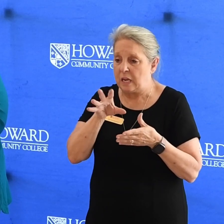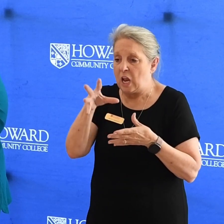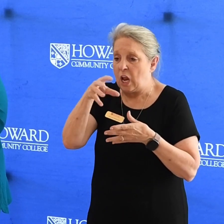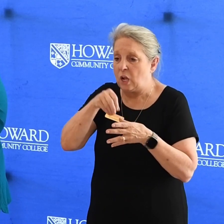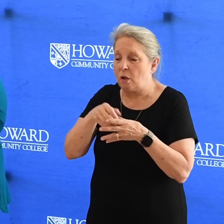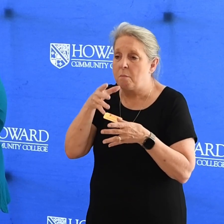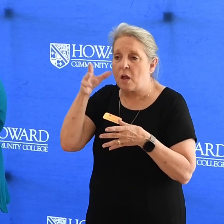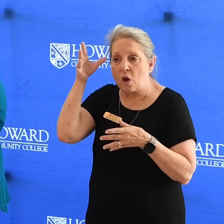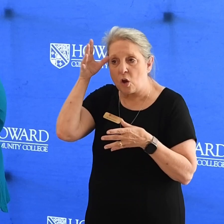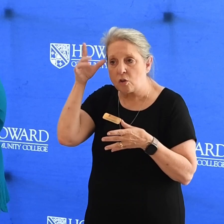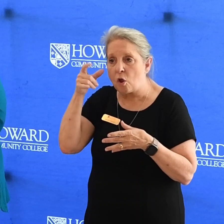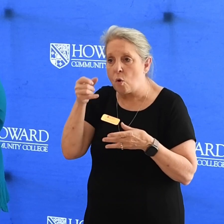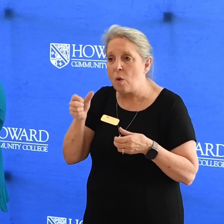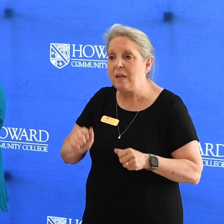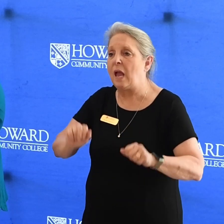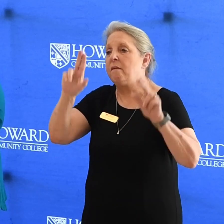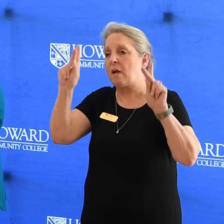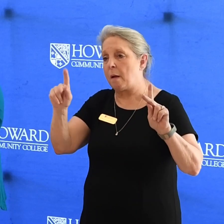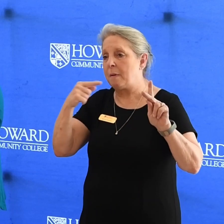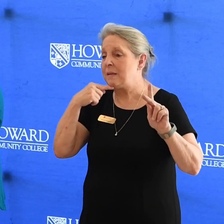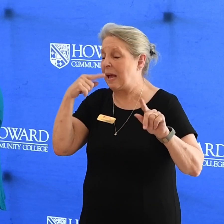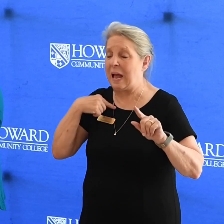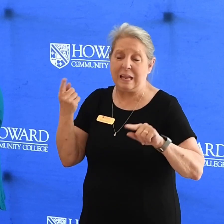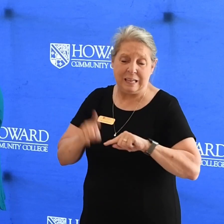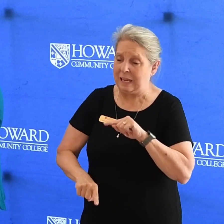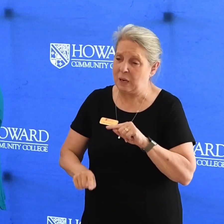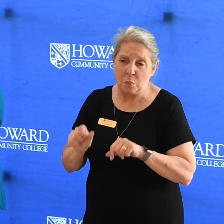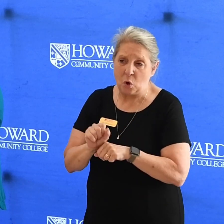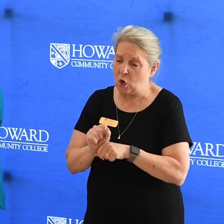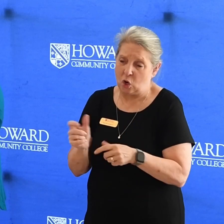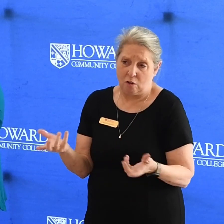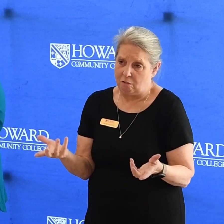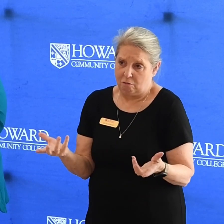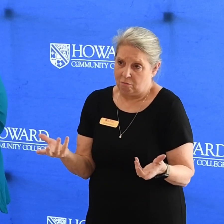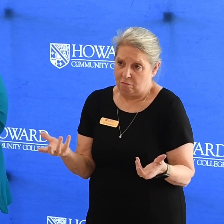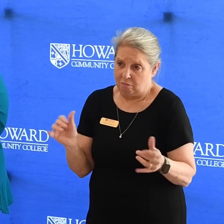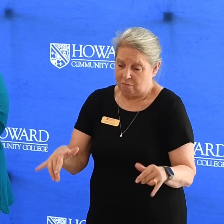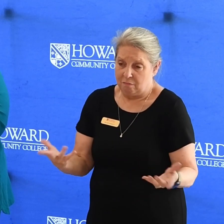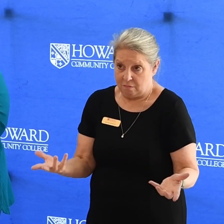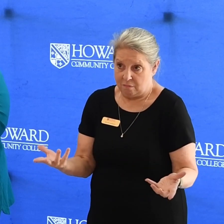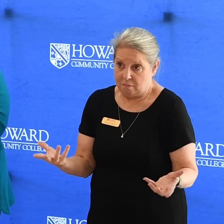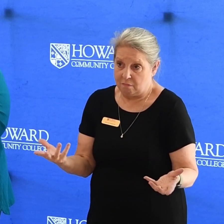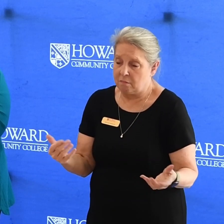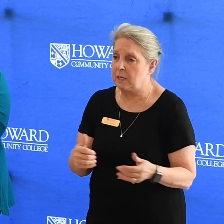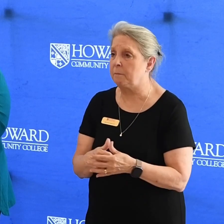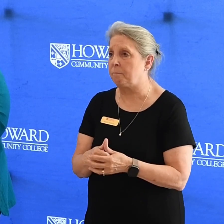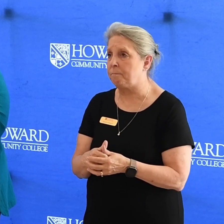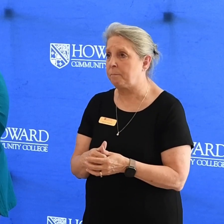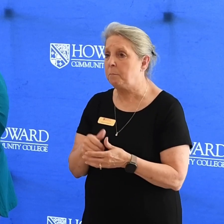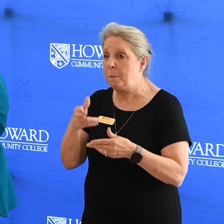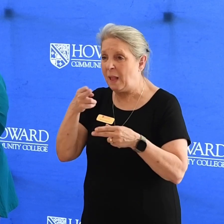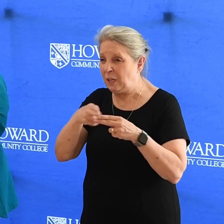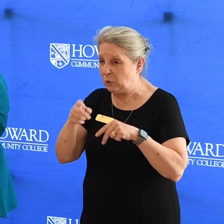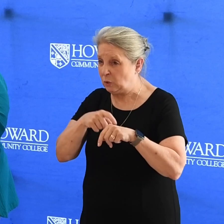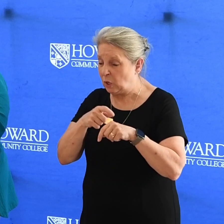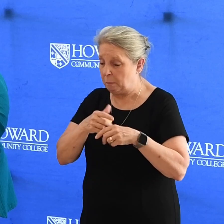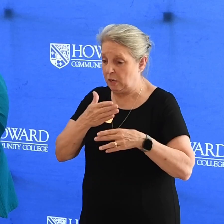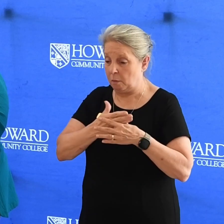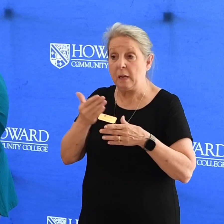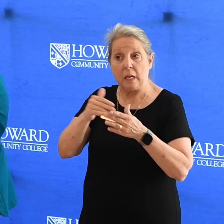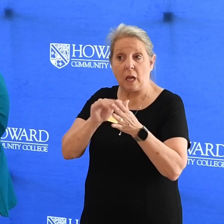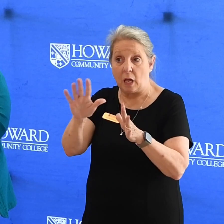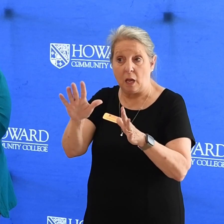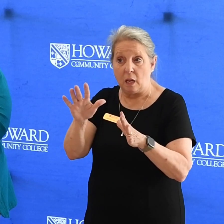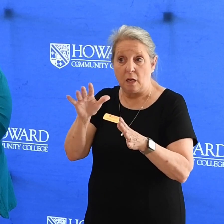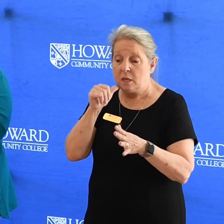the parents who gave up and said, I just can't work, right? So those short-term interruptions, again,